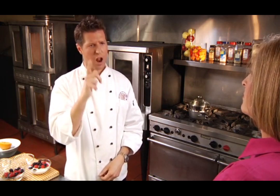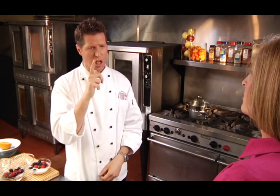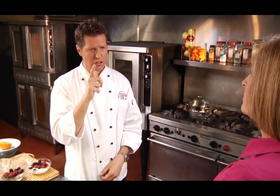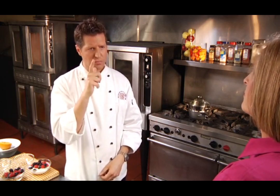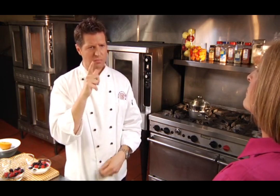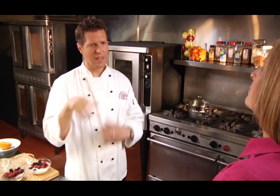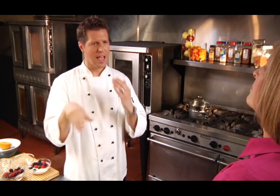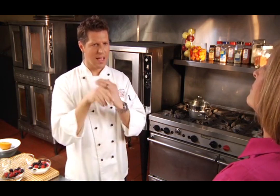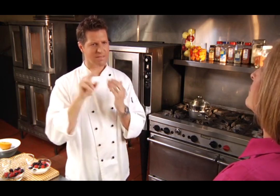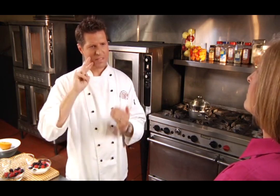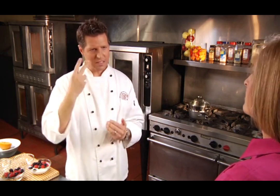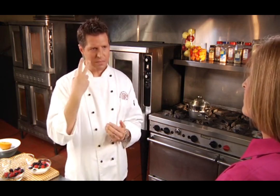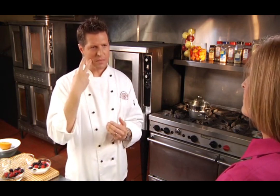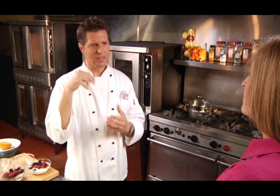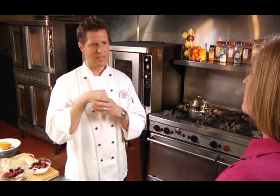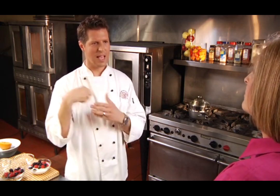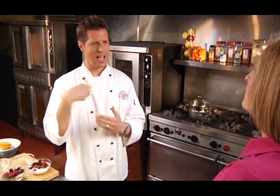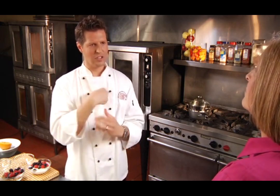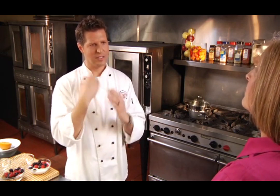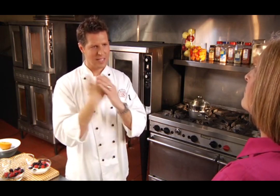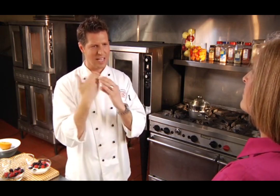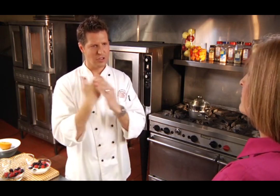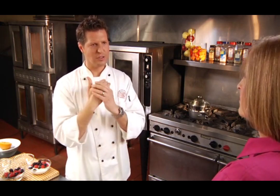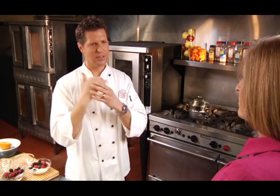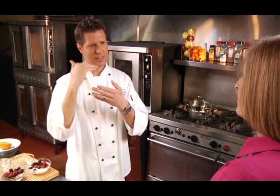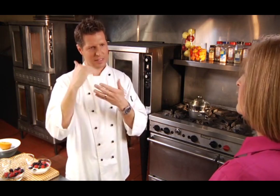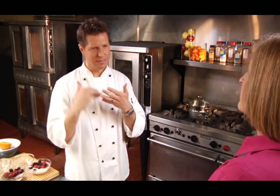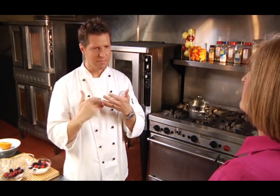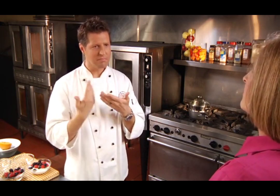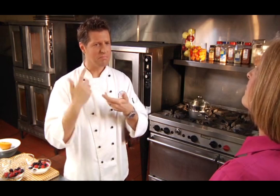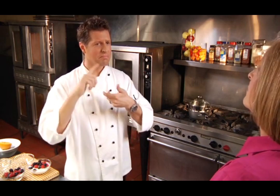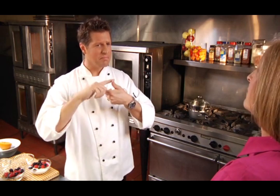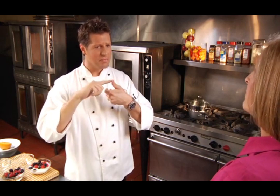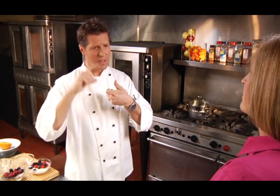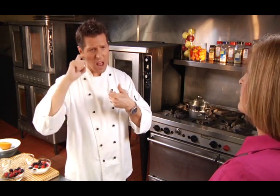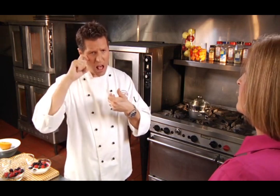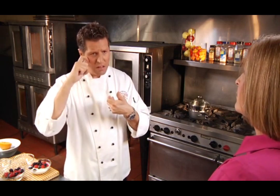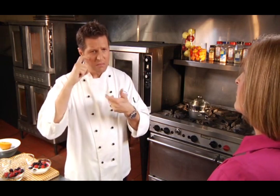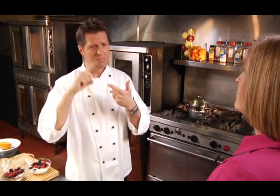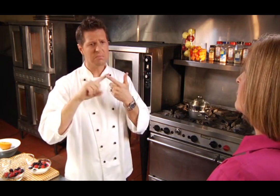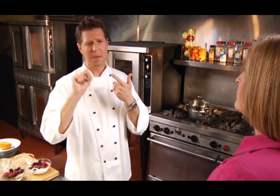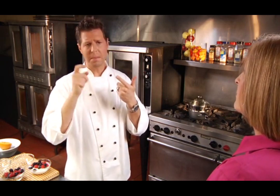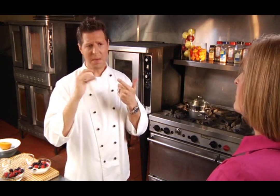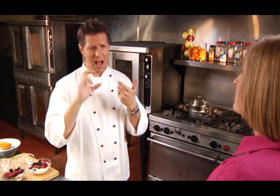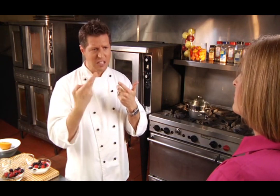For lunch, we can add vegetables to our sandwich, like onion, spinach, and tomato.